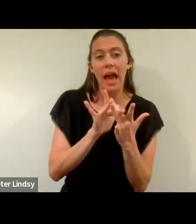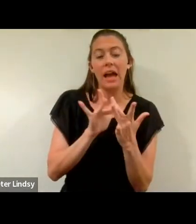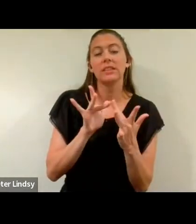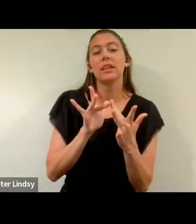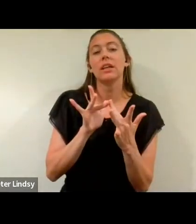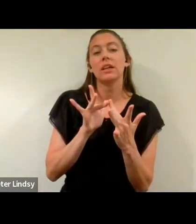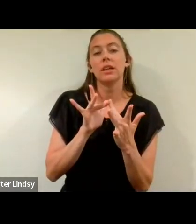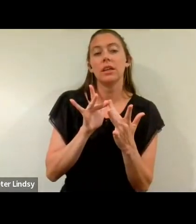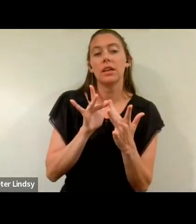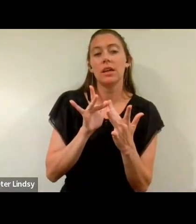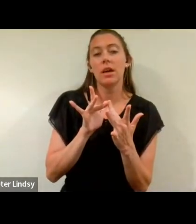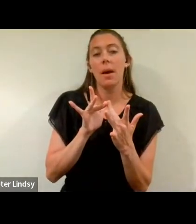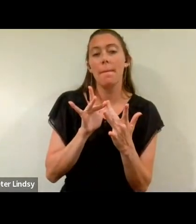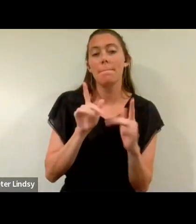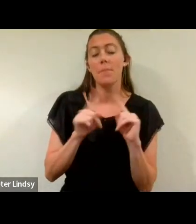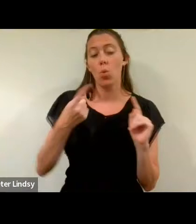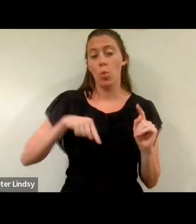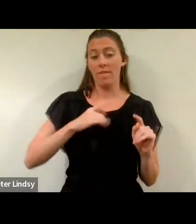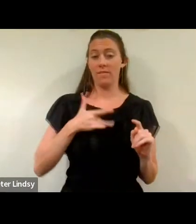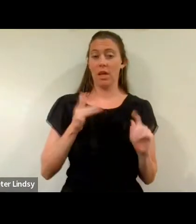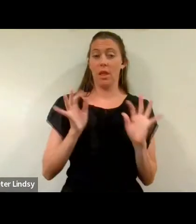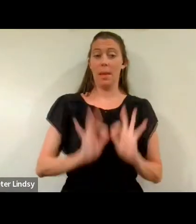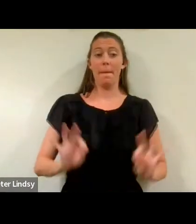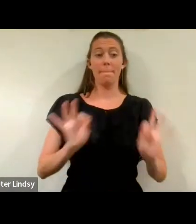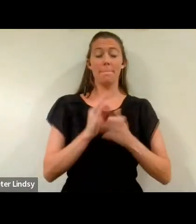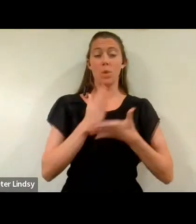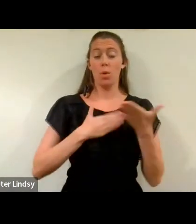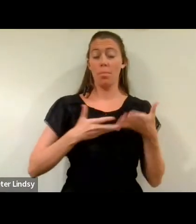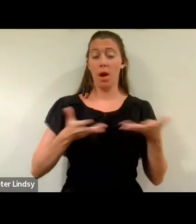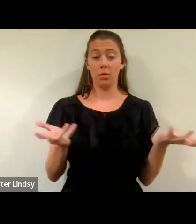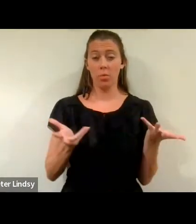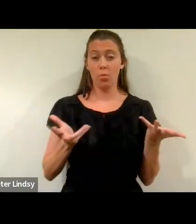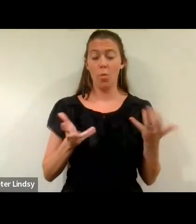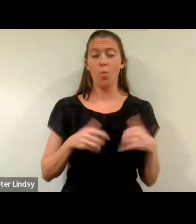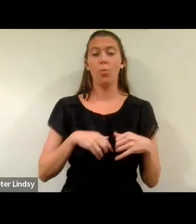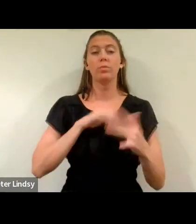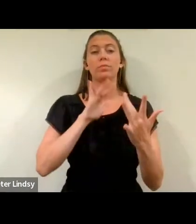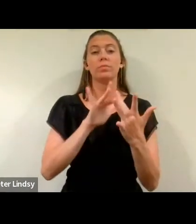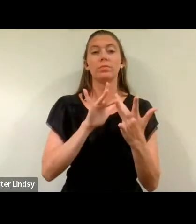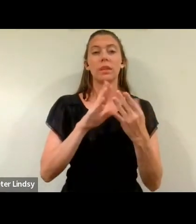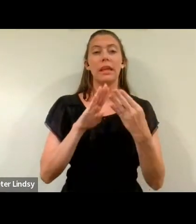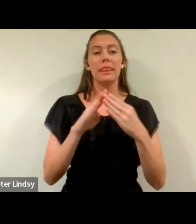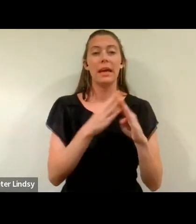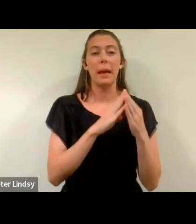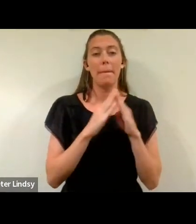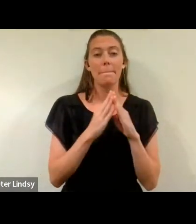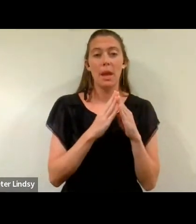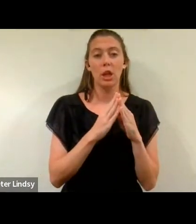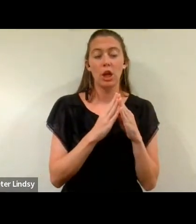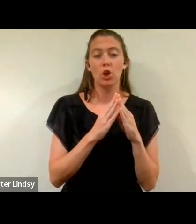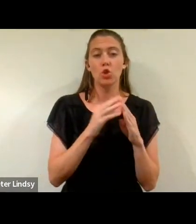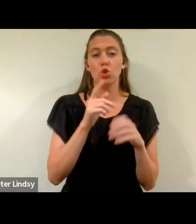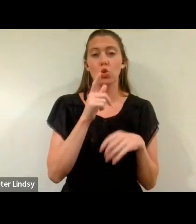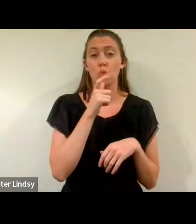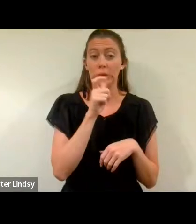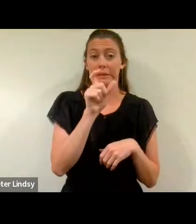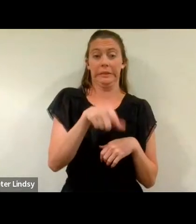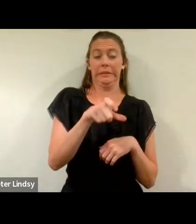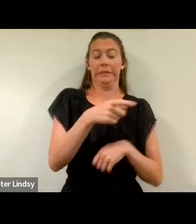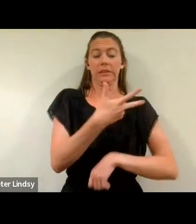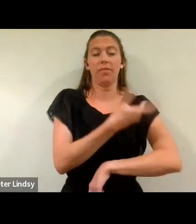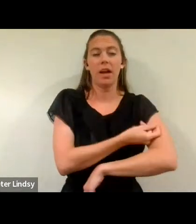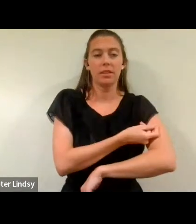important aspects is reaching to the communities that need to be served for this vaccine. And so